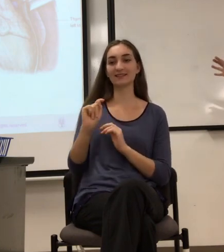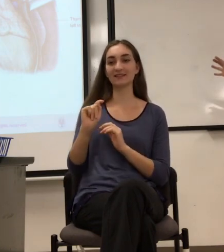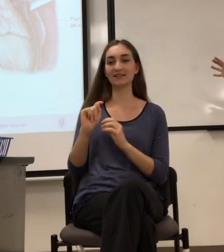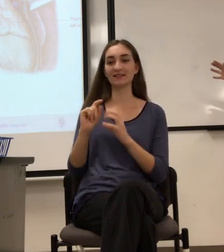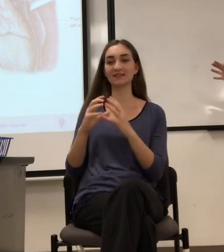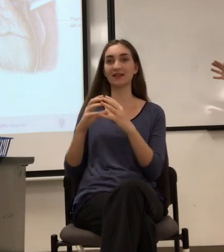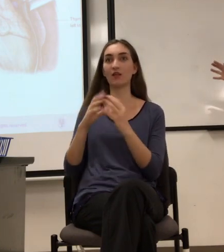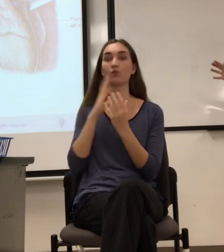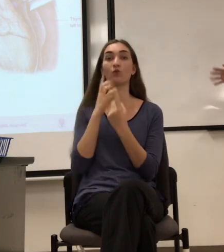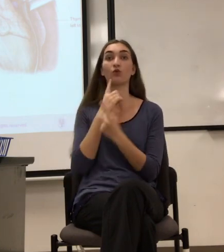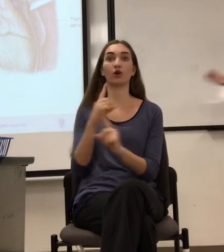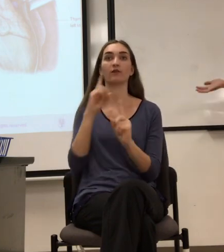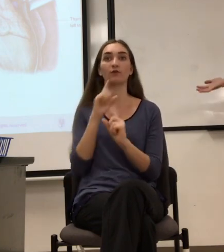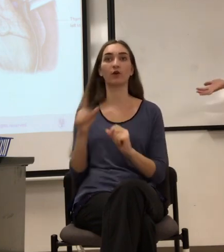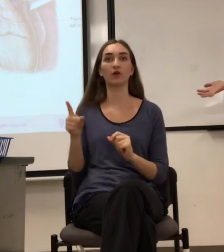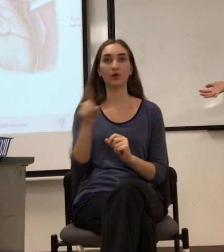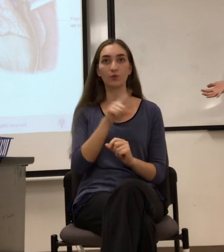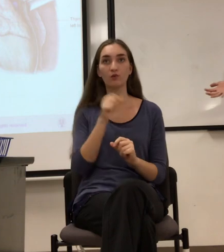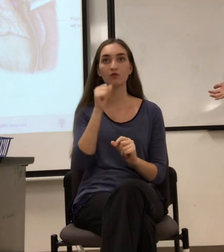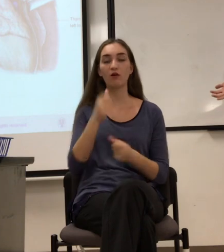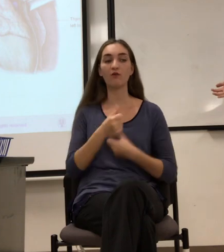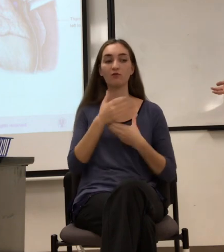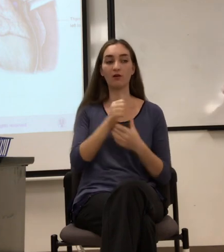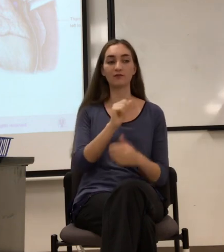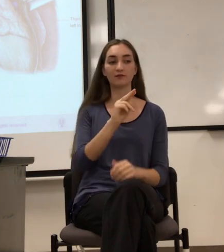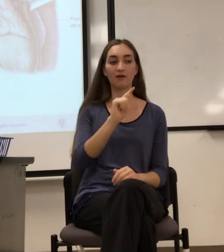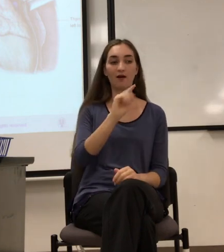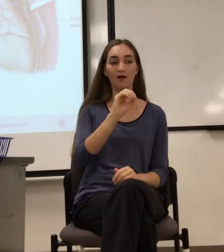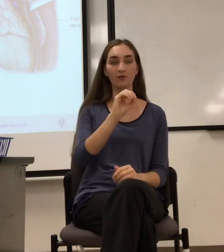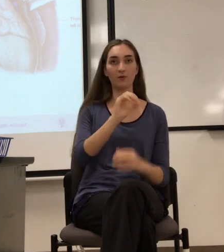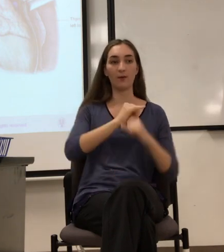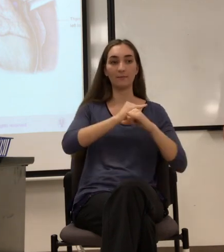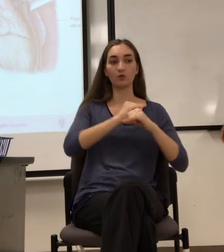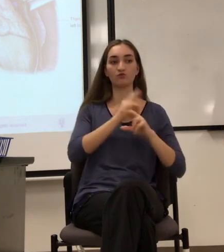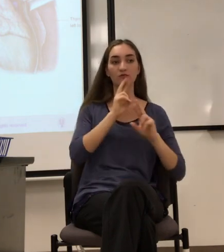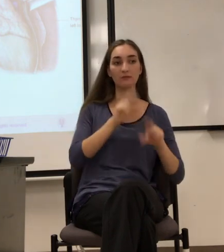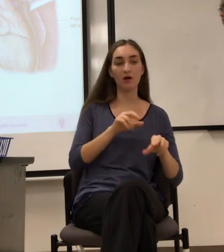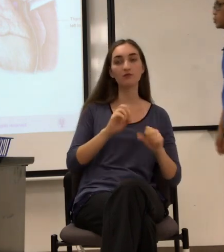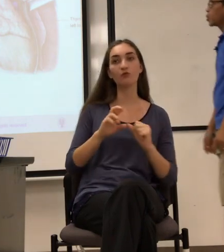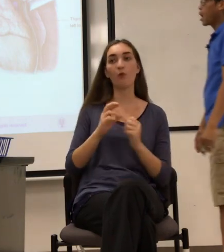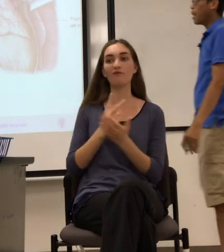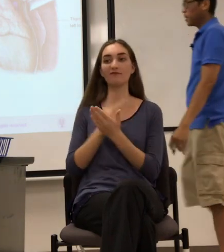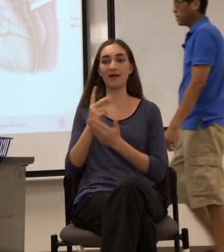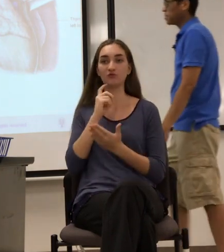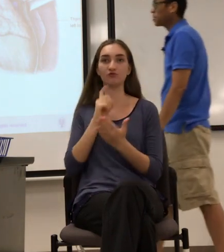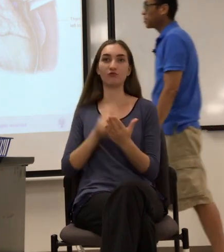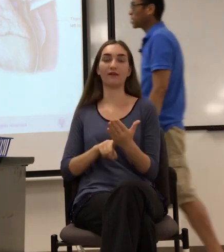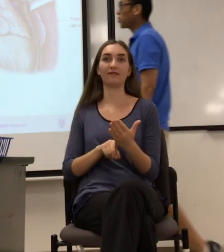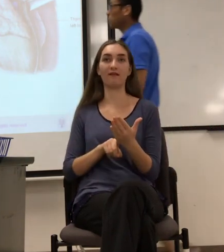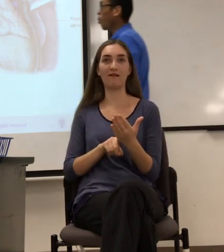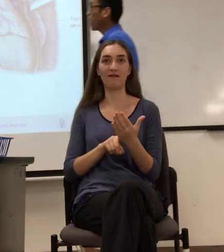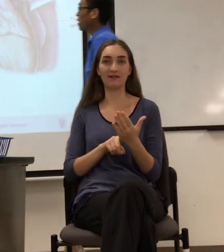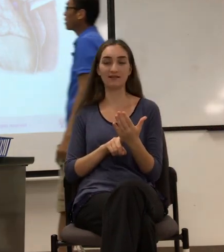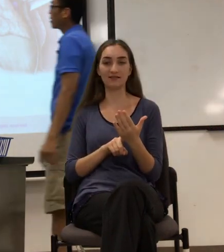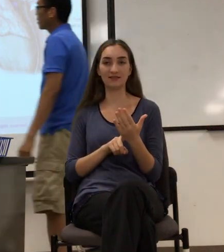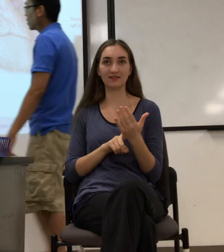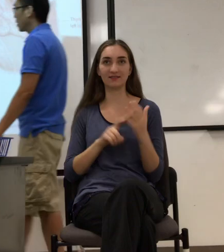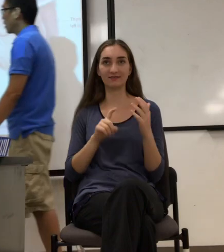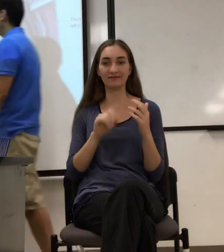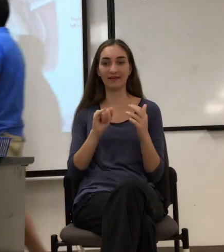autoimmune response or fail to recognize non-self. I mean, we call it immunocompetent. That's what you